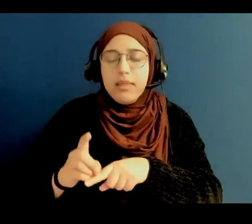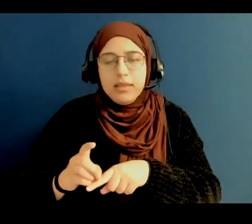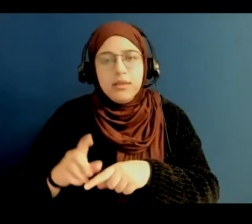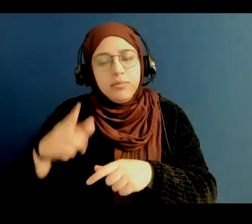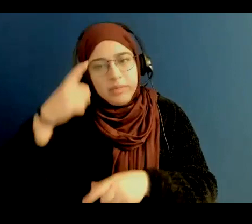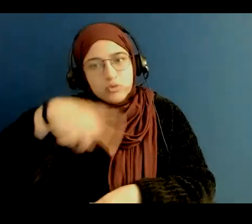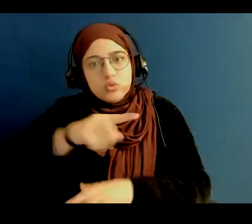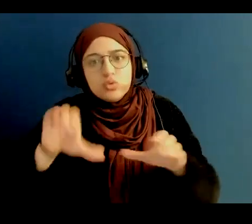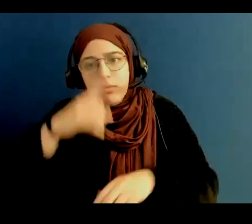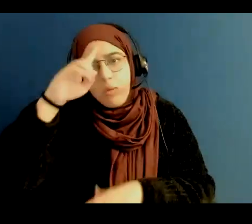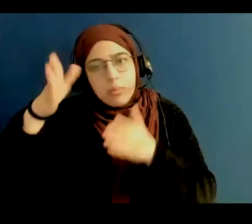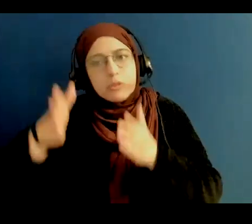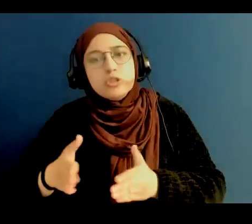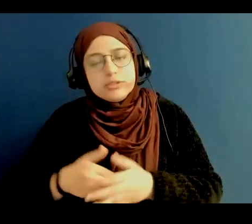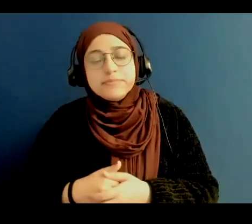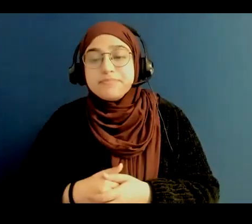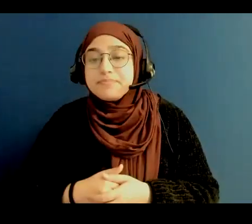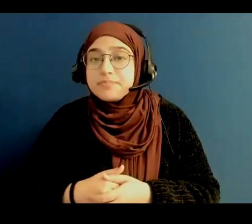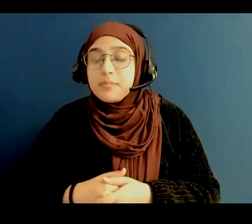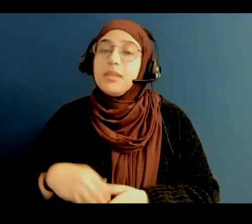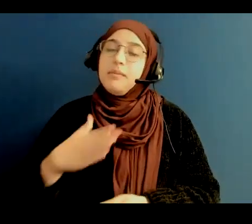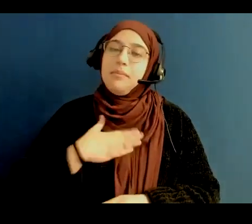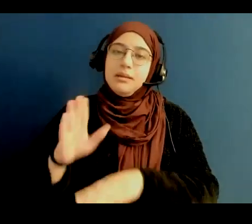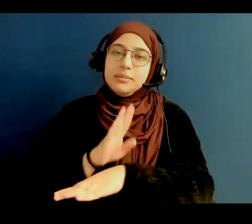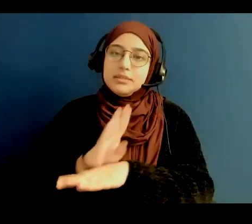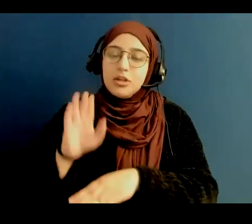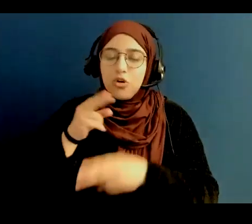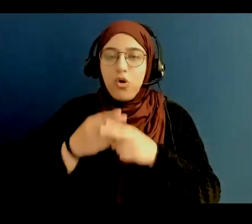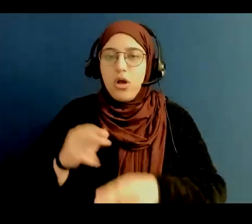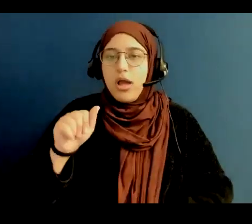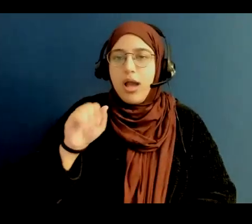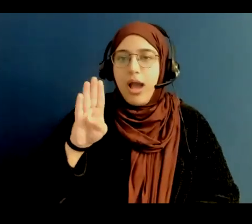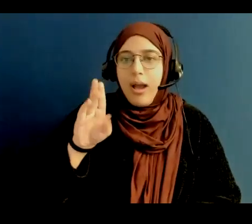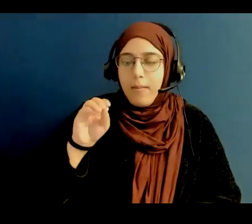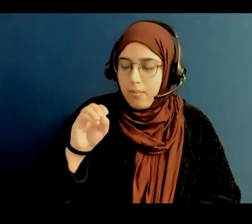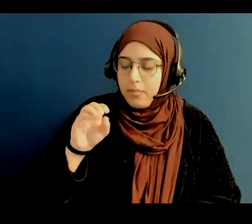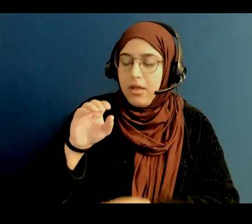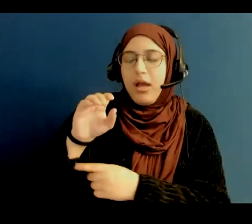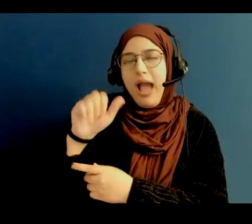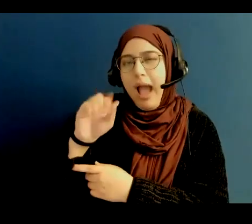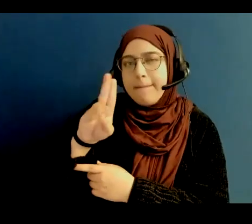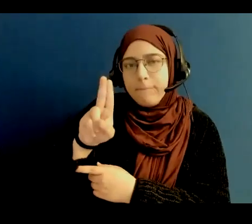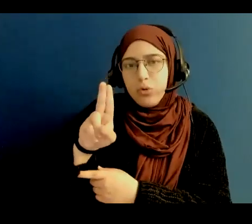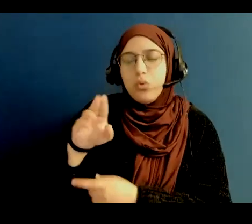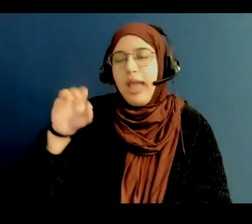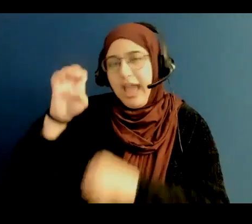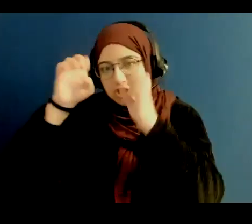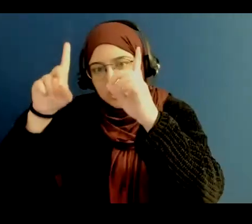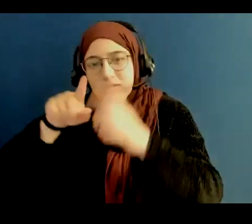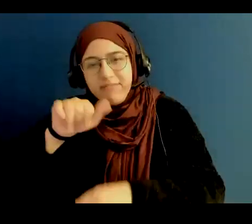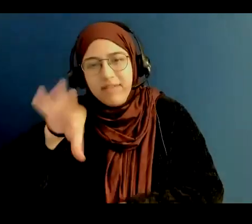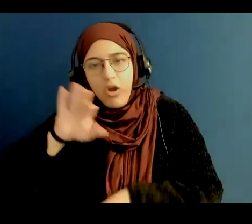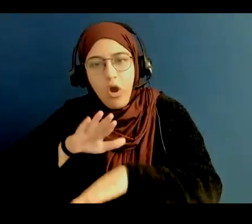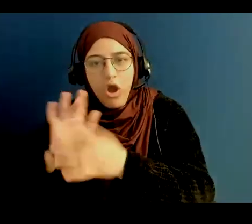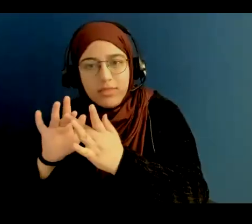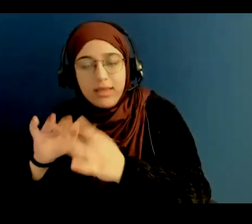person. My business is called Abu Educates. You can find it online and whatnot. So essentially, we help people get